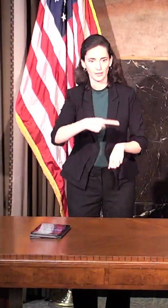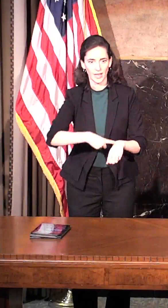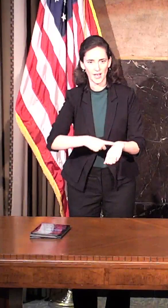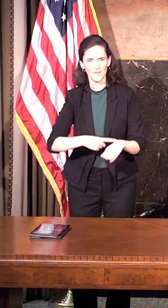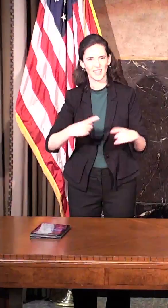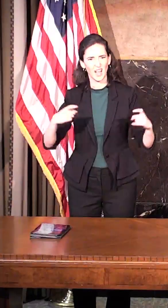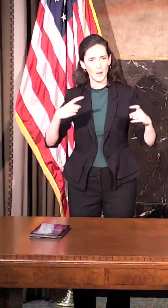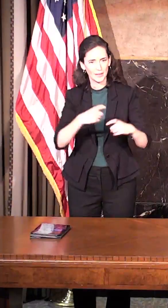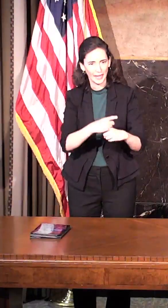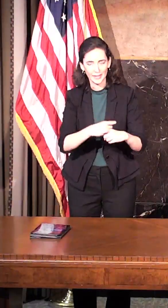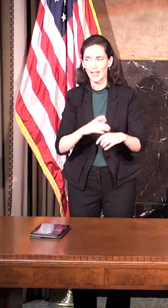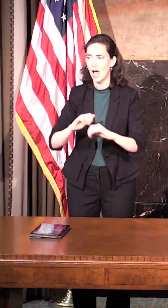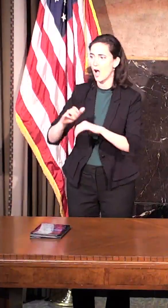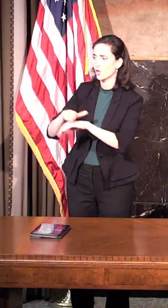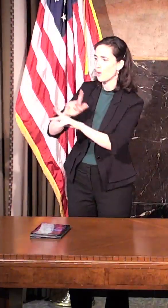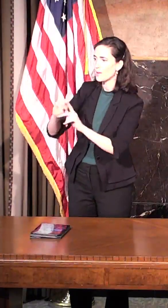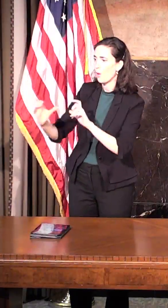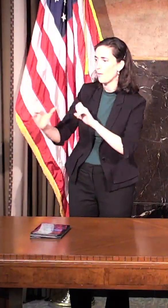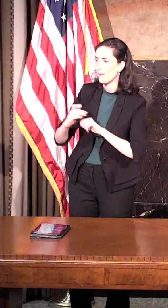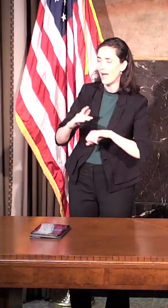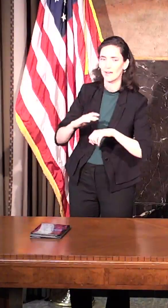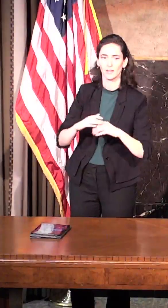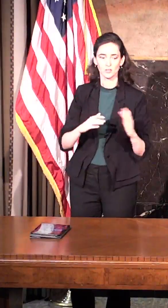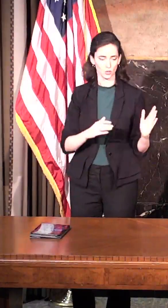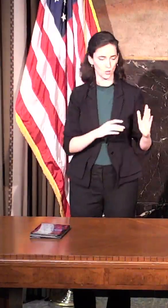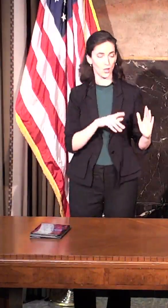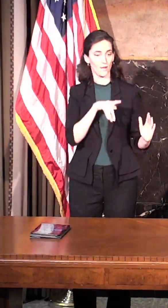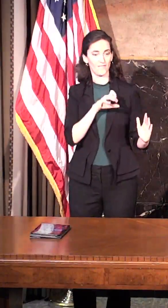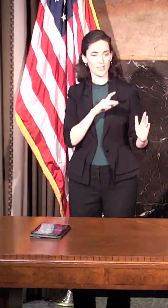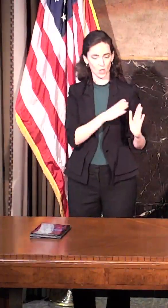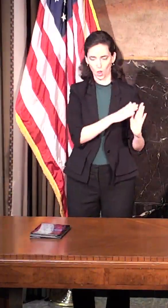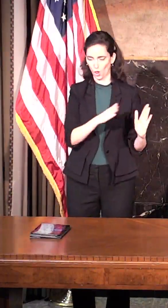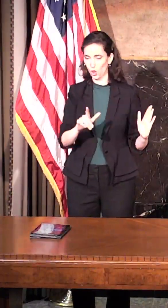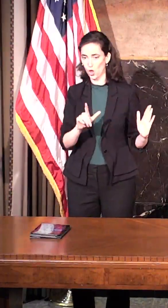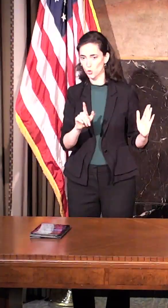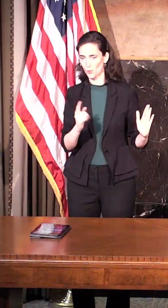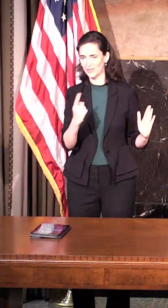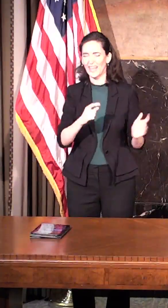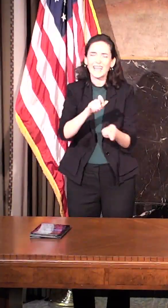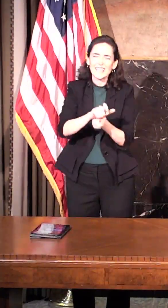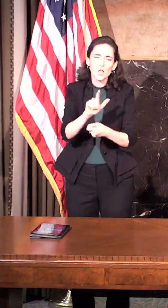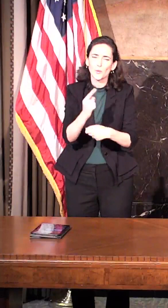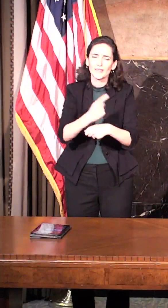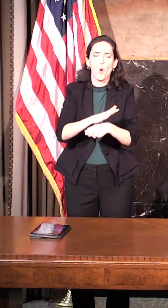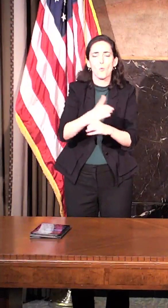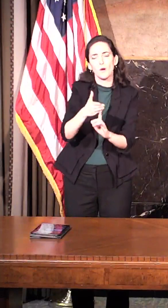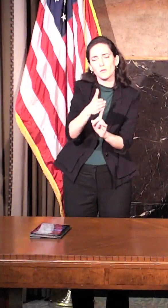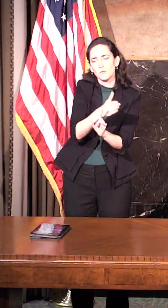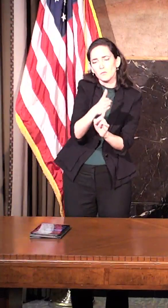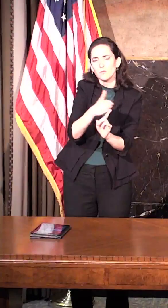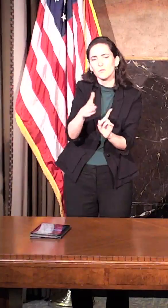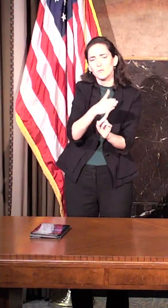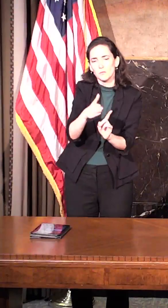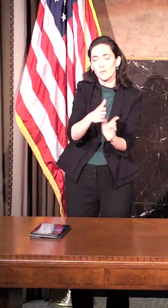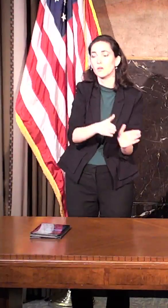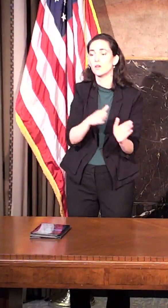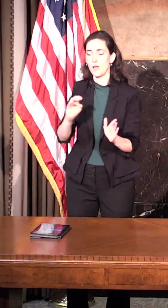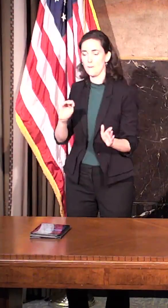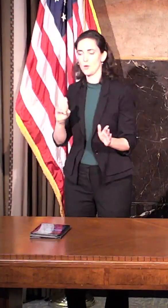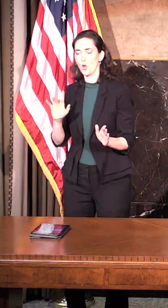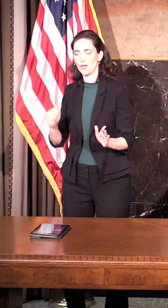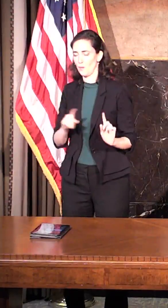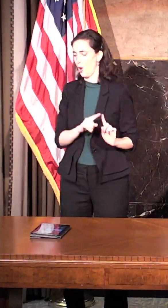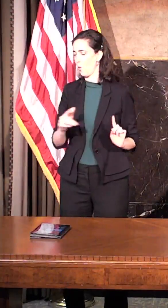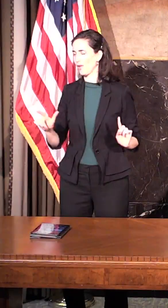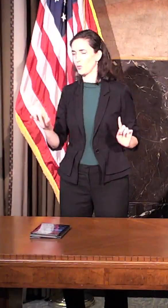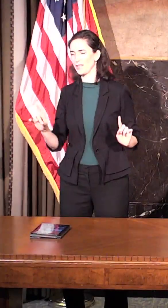is getting people back on that 21st day if it's Pfizer, and it doesn't have to be exactly the 21st day, or the 28th day of